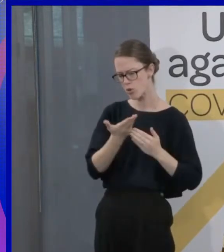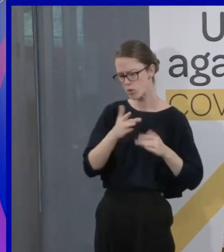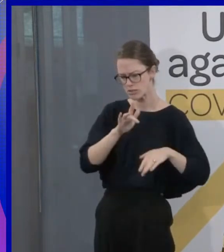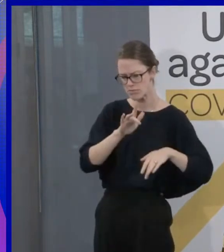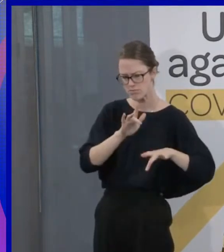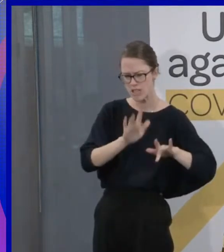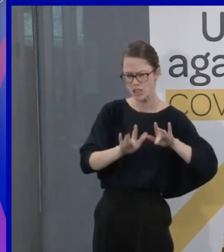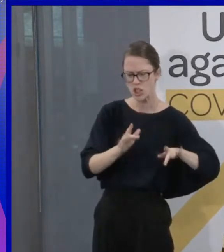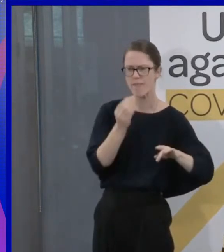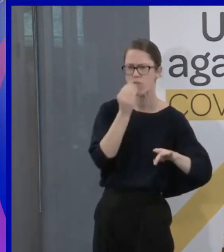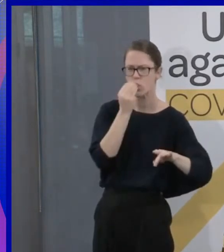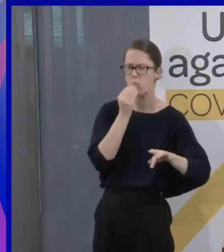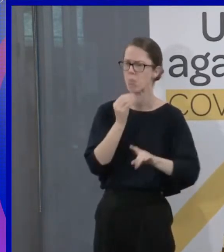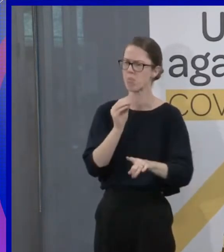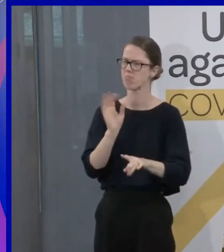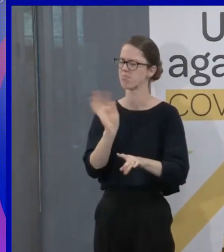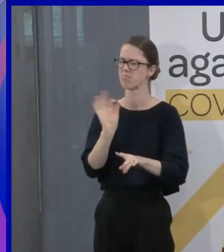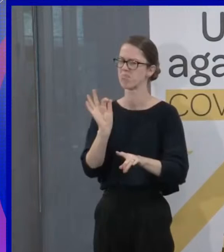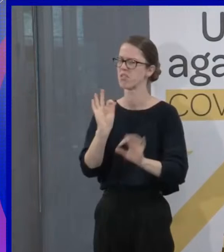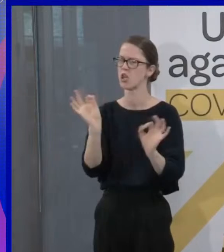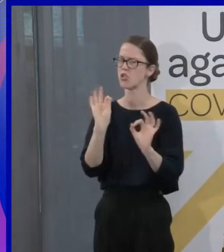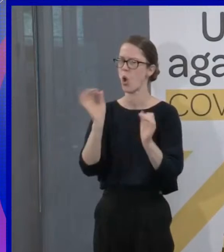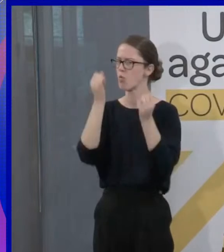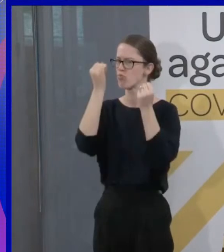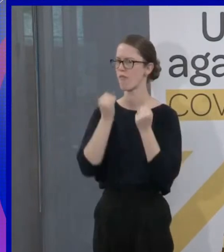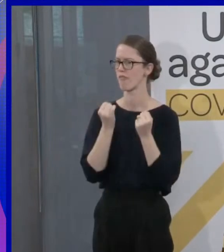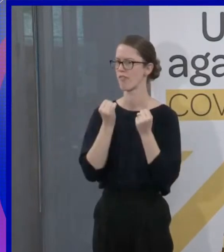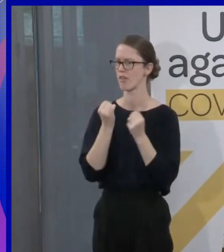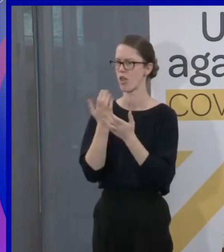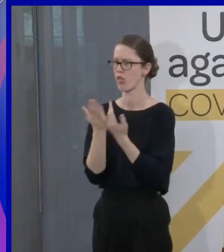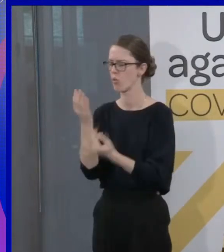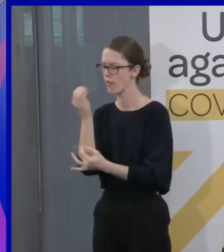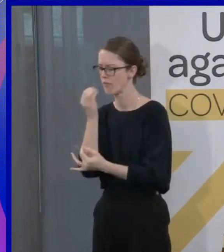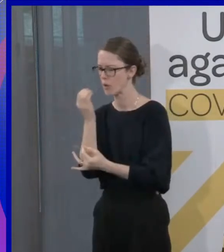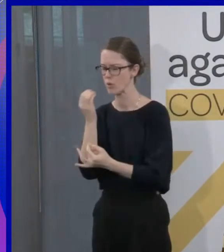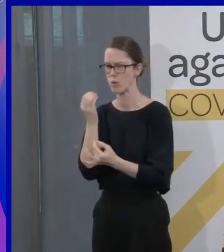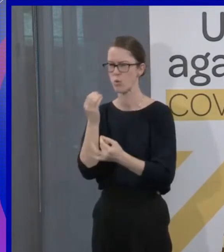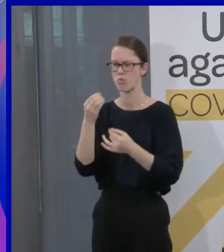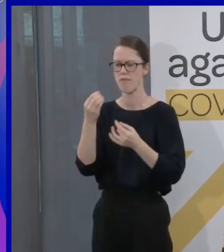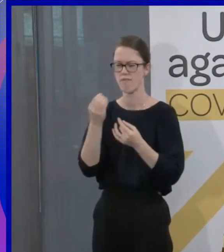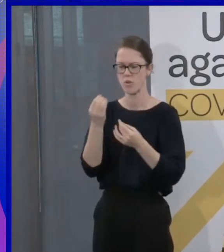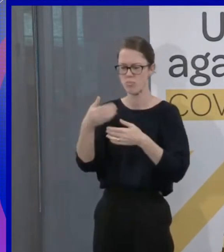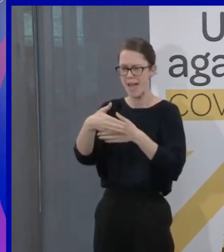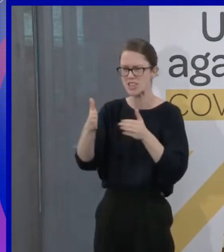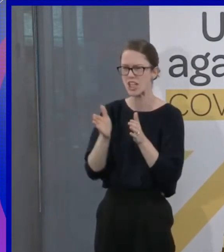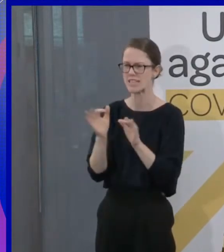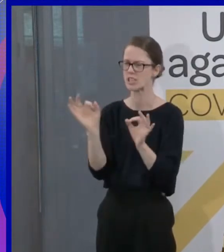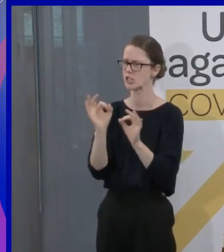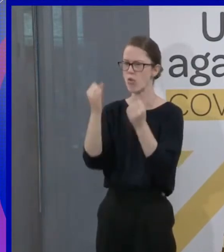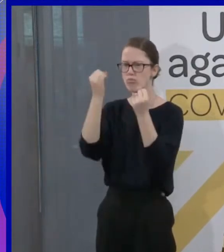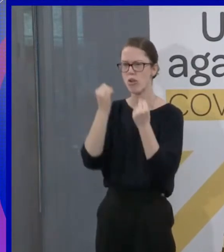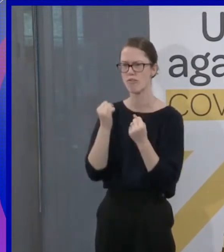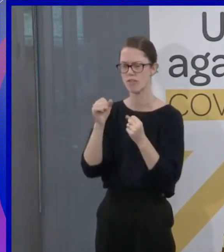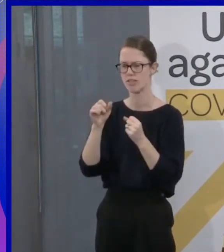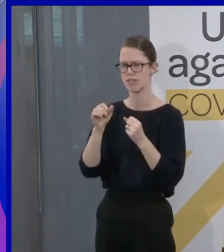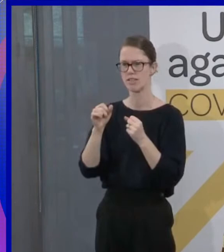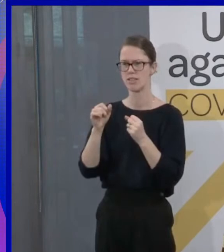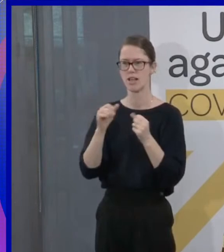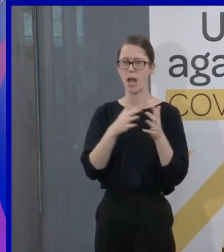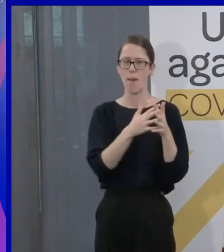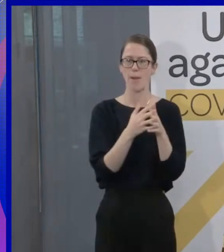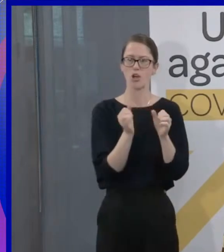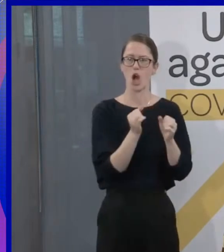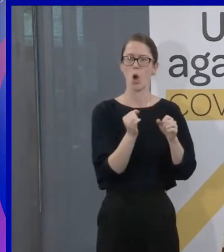food and food packaging, and there's no evidence of transmission via food or food packaging to date, and remembering that those goods that come through